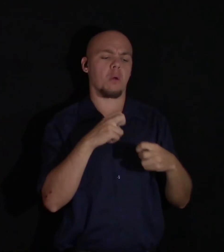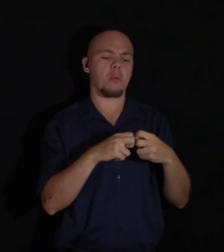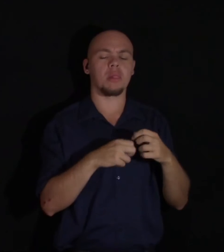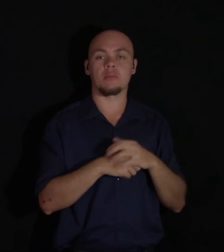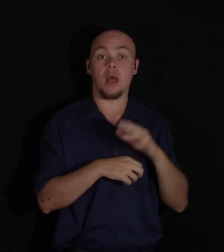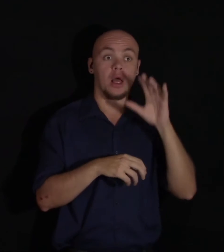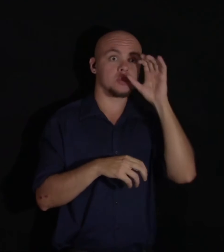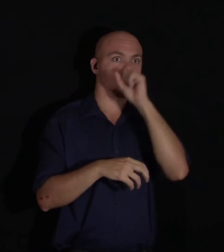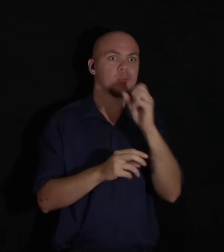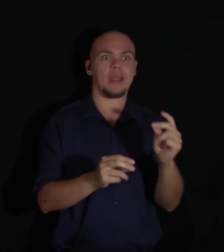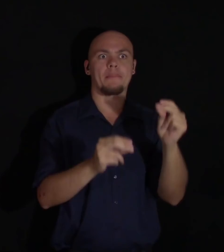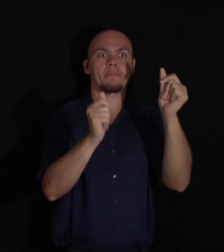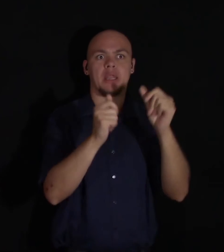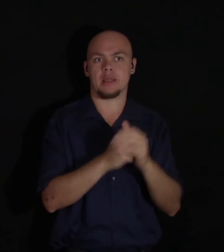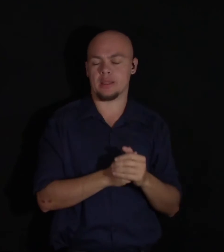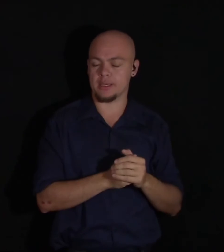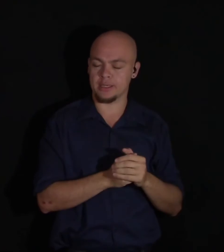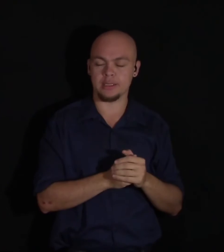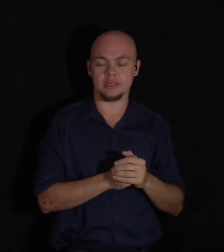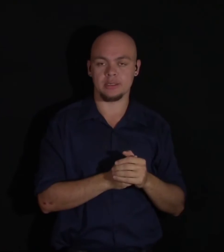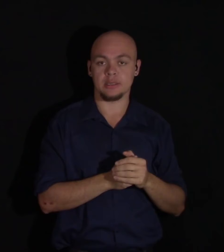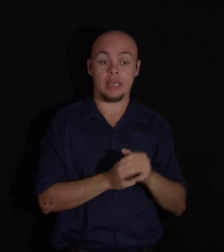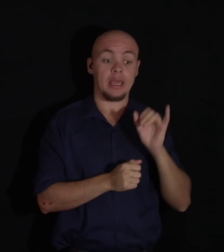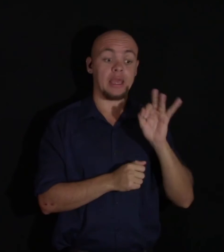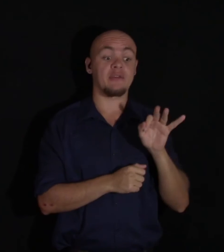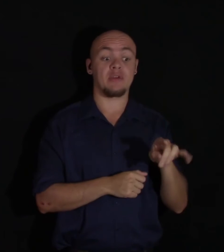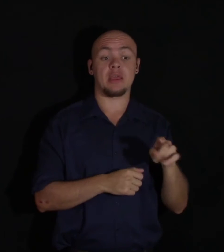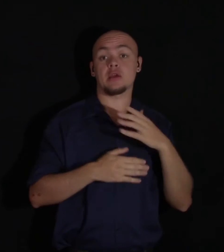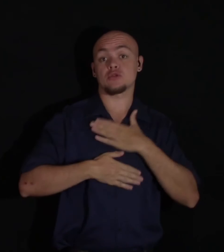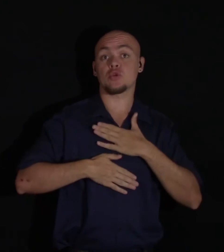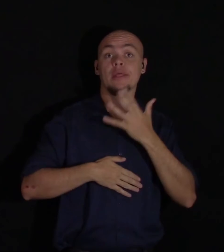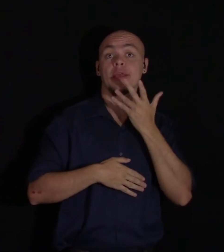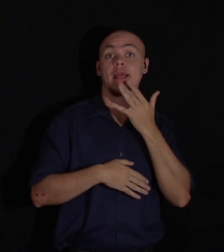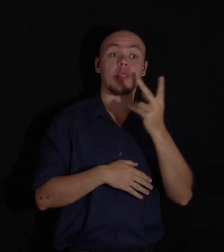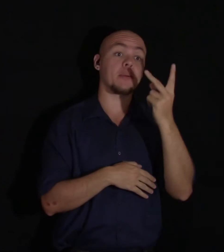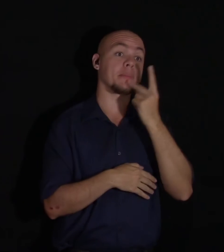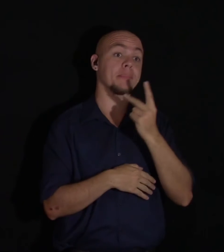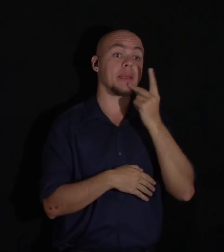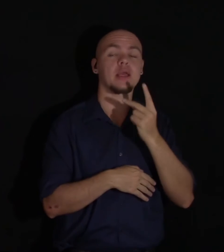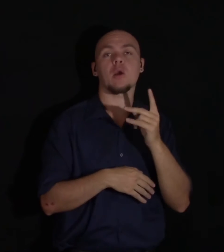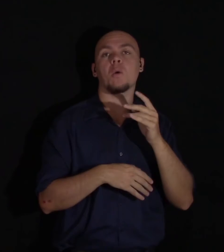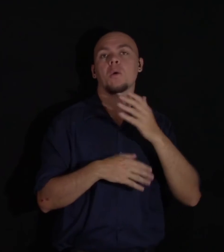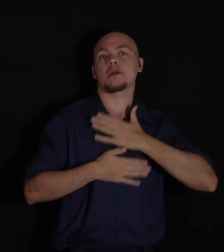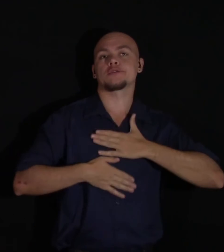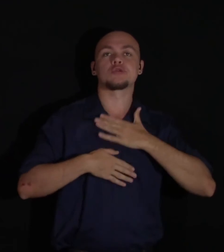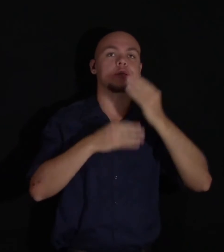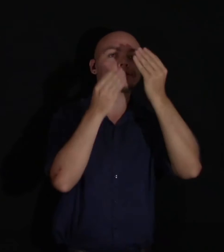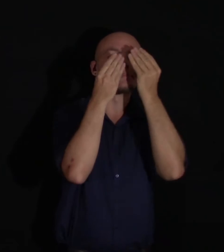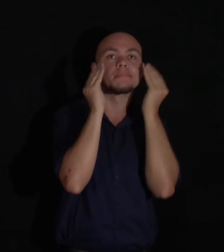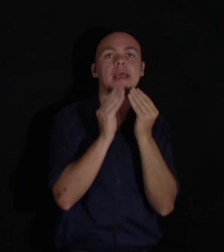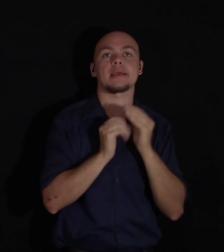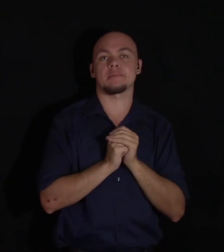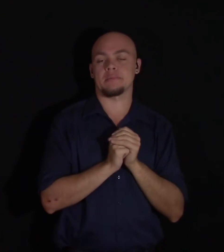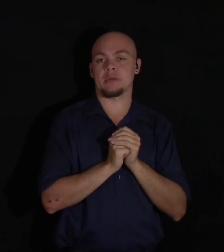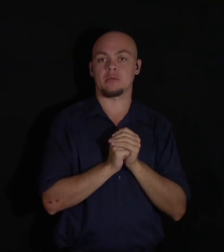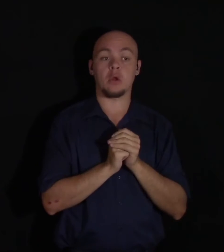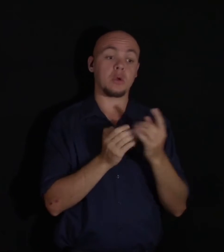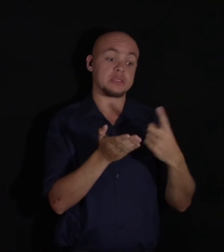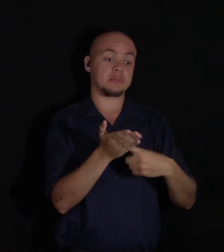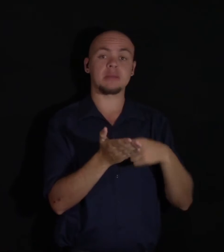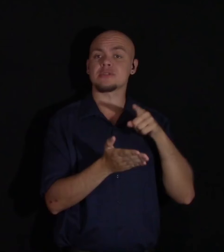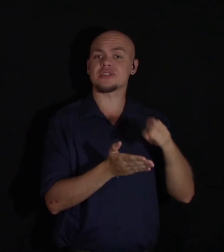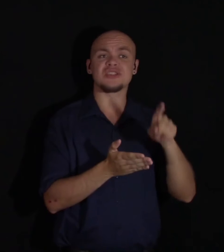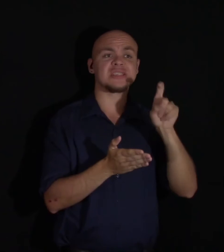if that same little boy grows up to like the color pink, or loves doing makeup, or just needs to cry